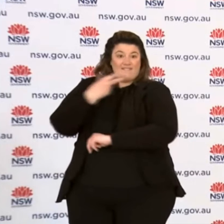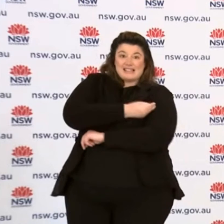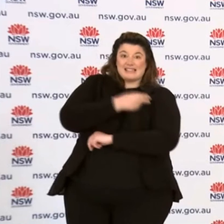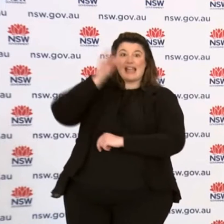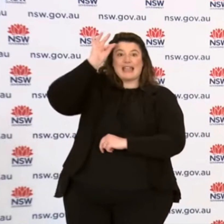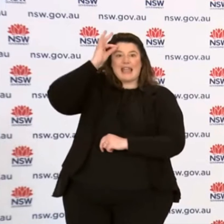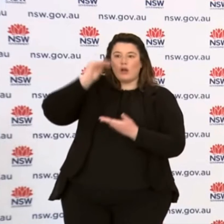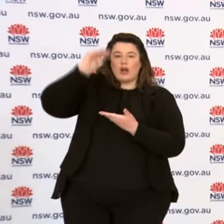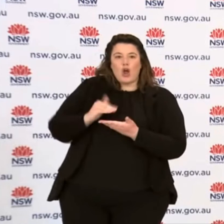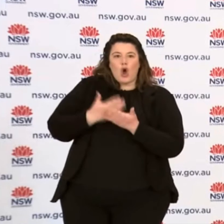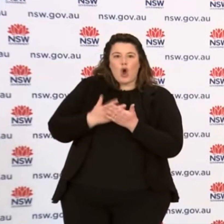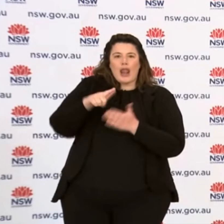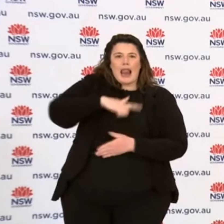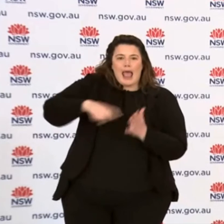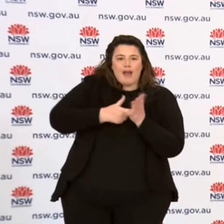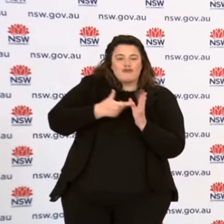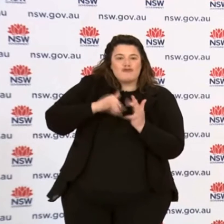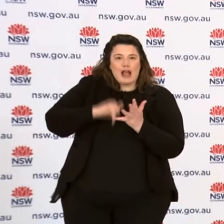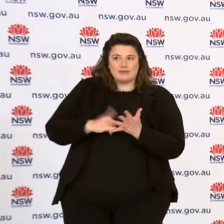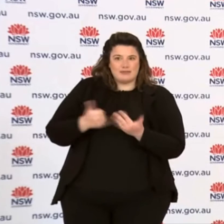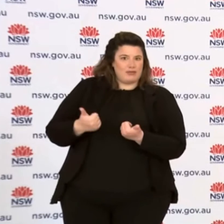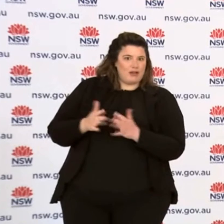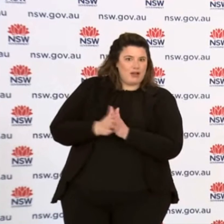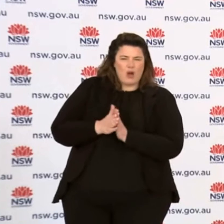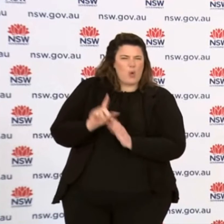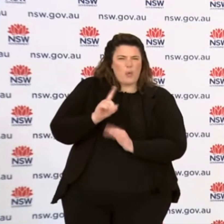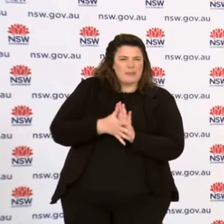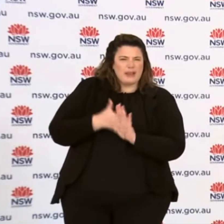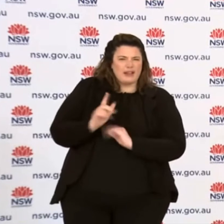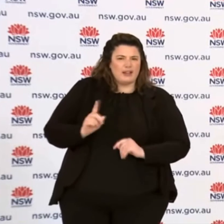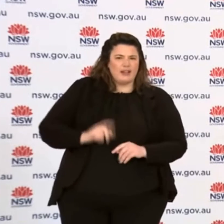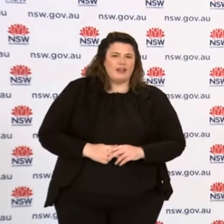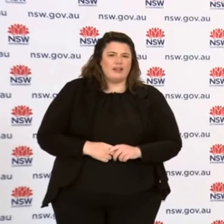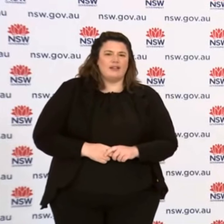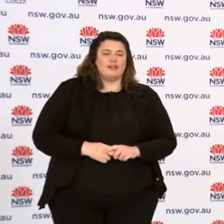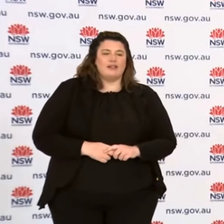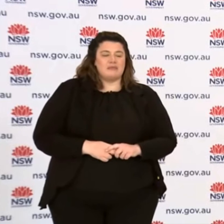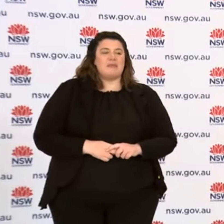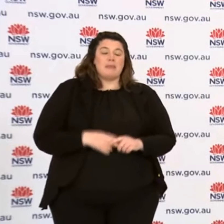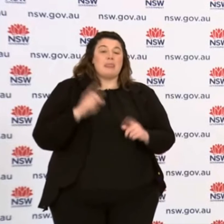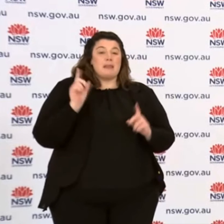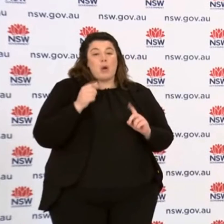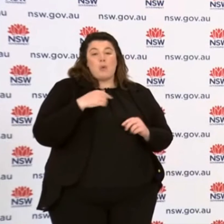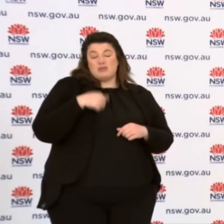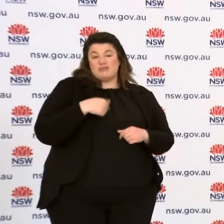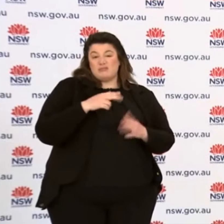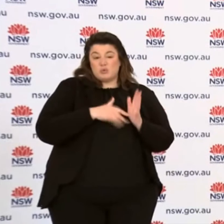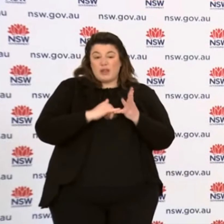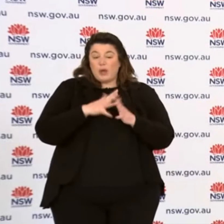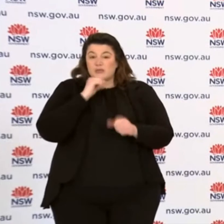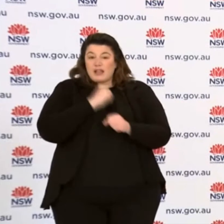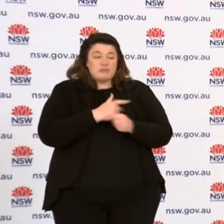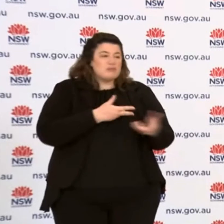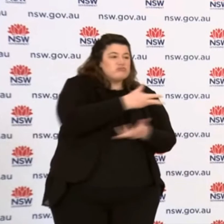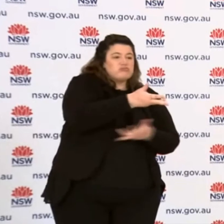ratepayers. How would something like that work? Look, the government is discussing and working with industry to look at options that would